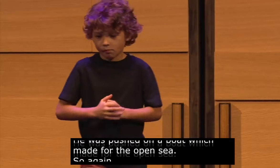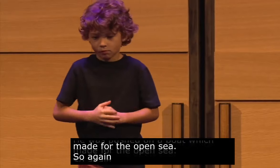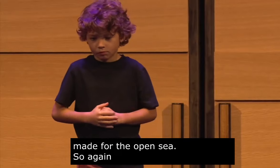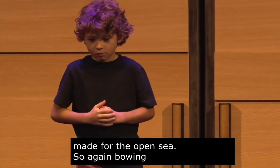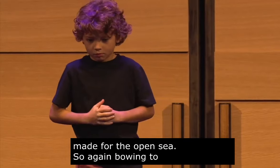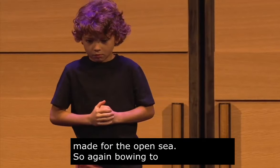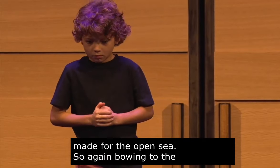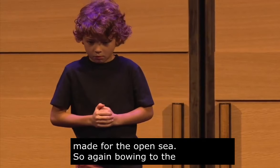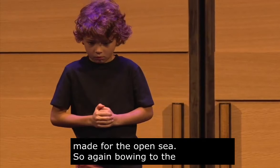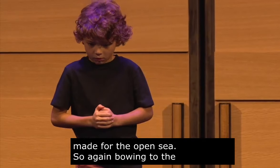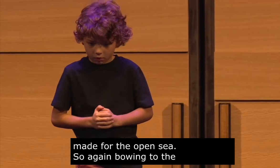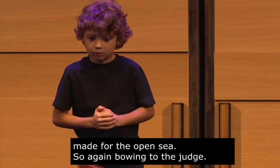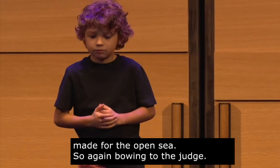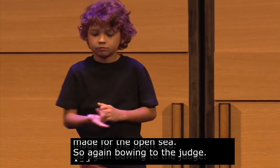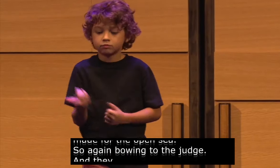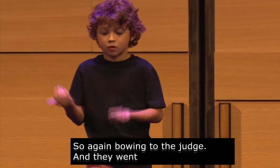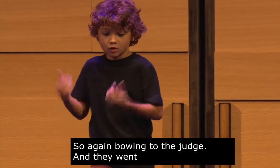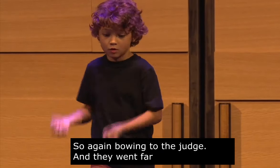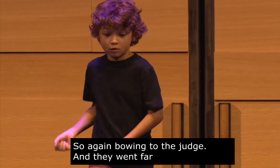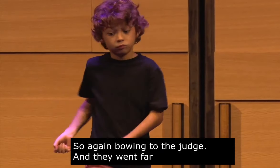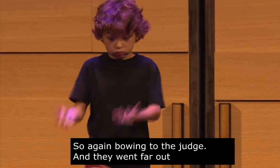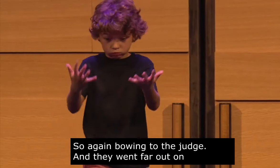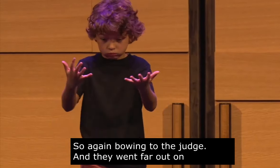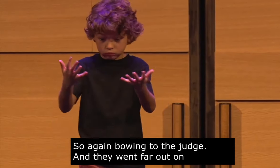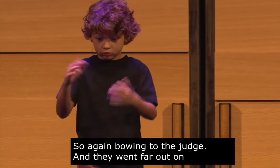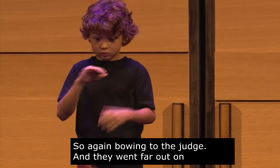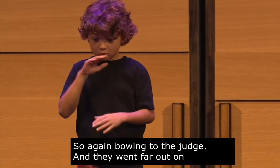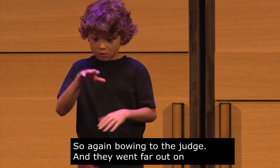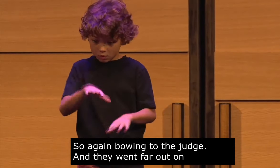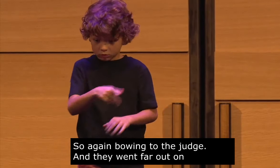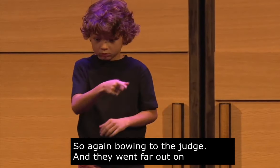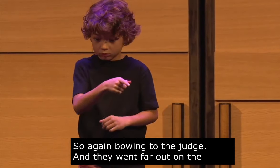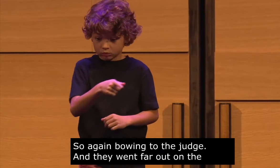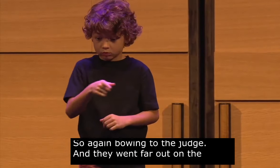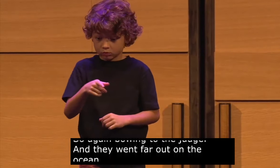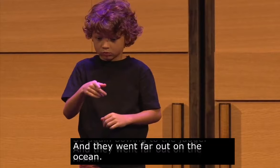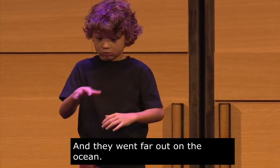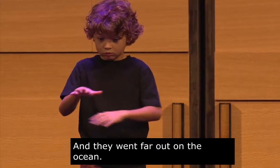So again, bowing to the judge. And they went far out on the ocean.